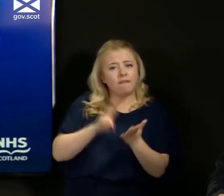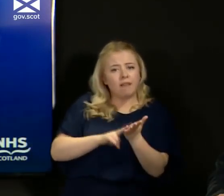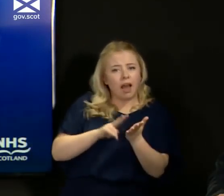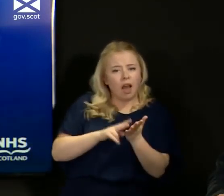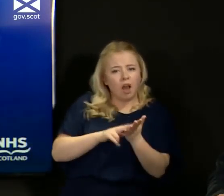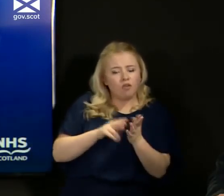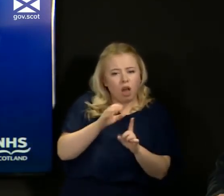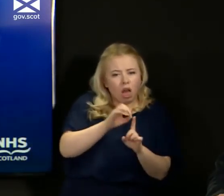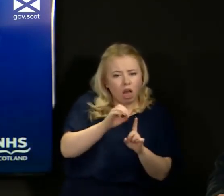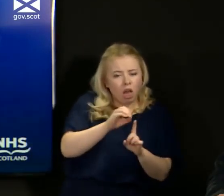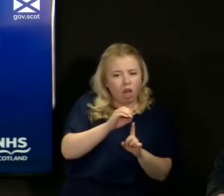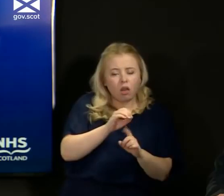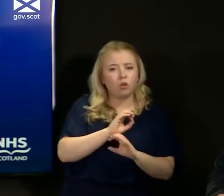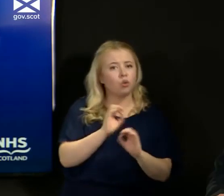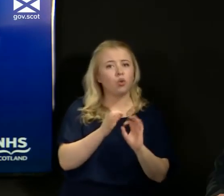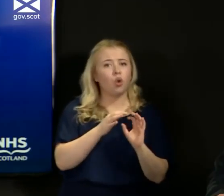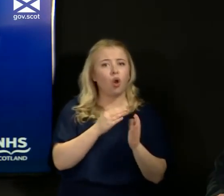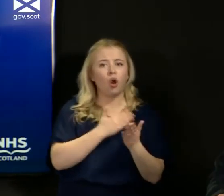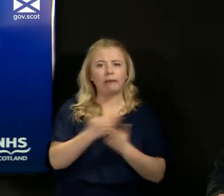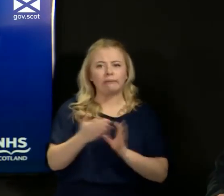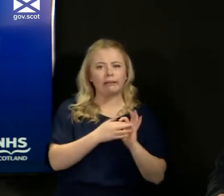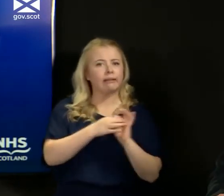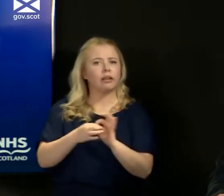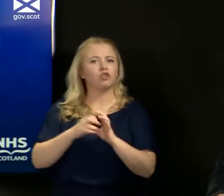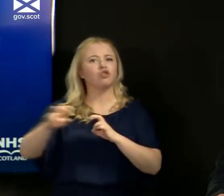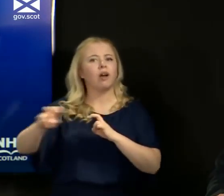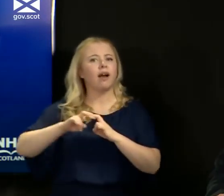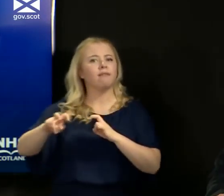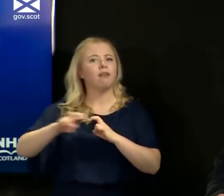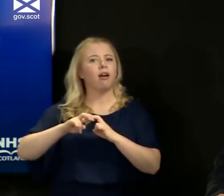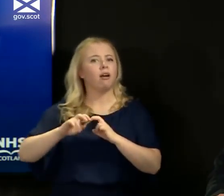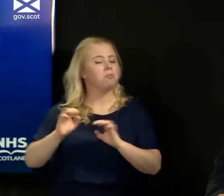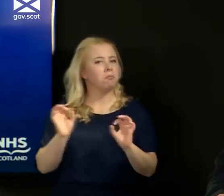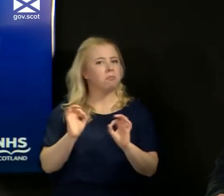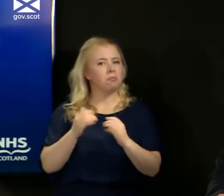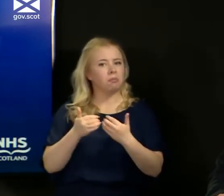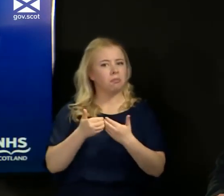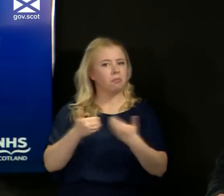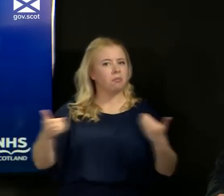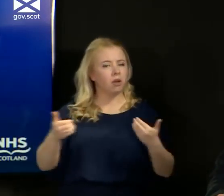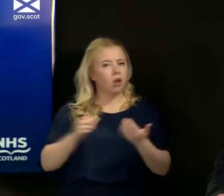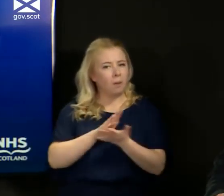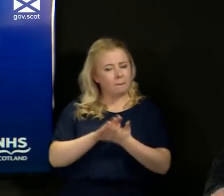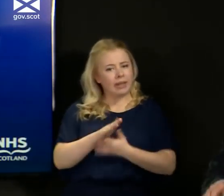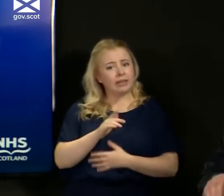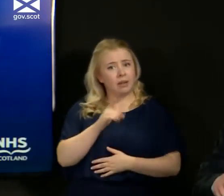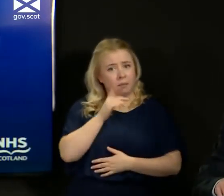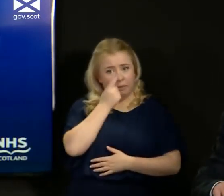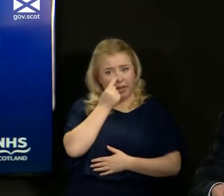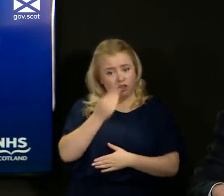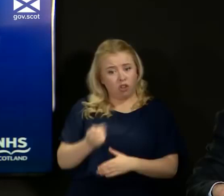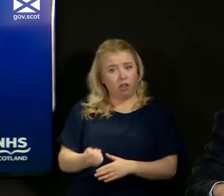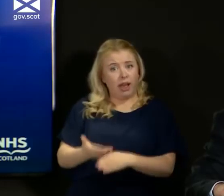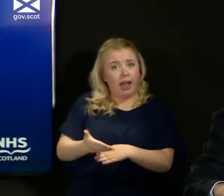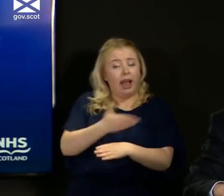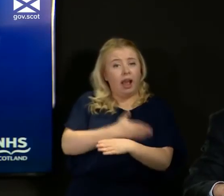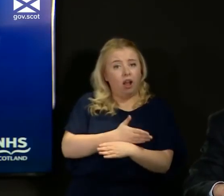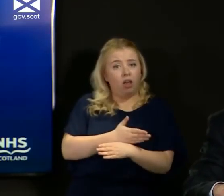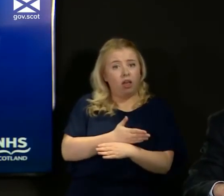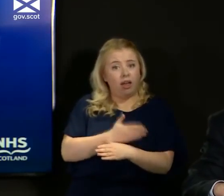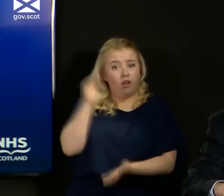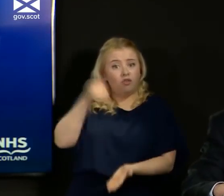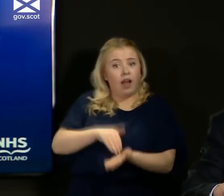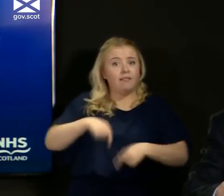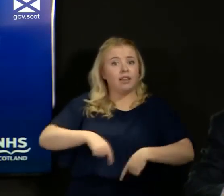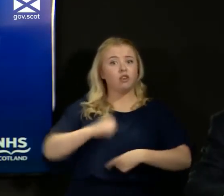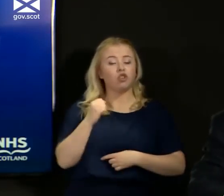at the very early stages of the outbreak in Scotland, suggesting that there may have been earlier introduction to Scotland and community spread even